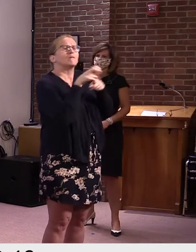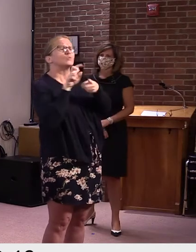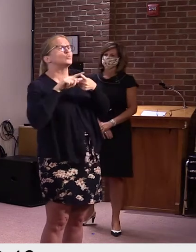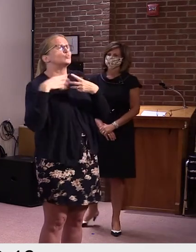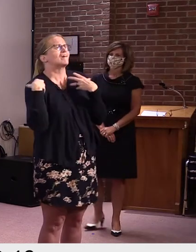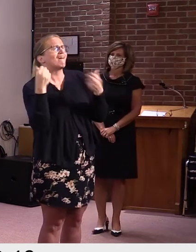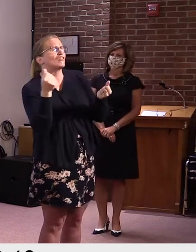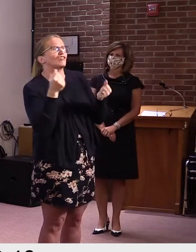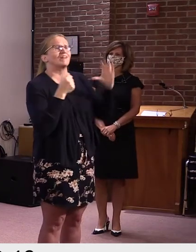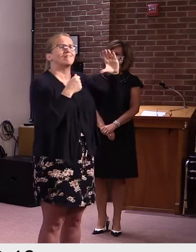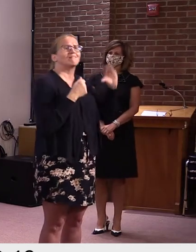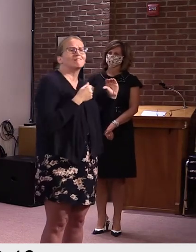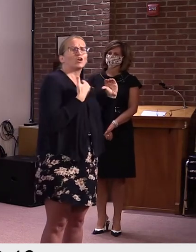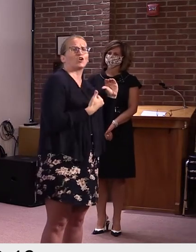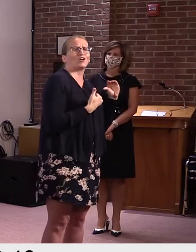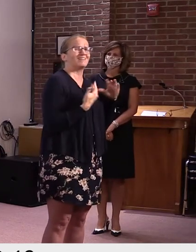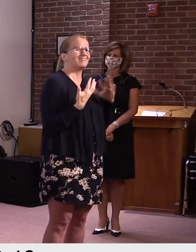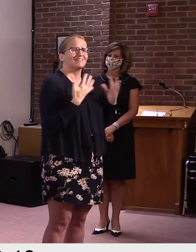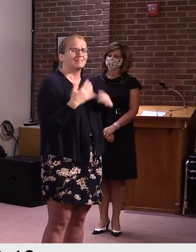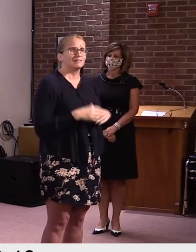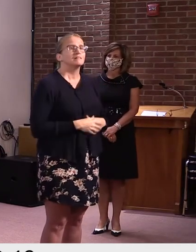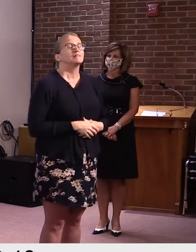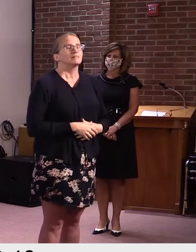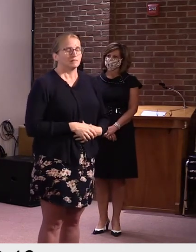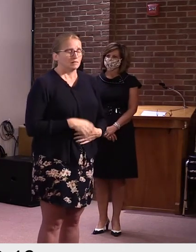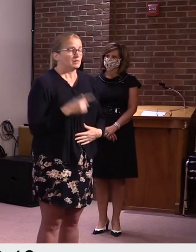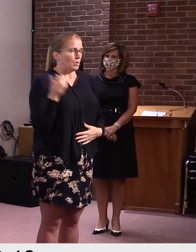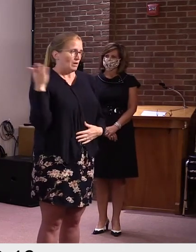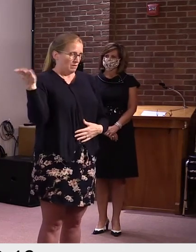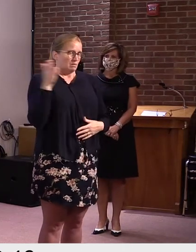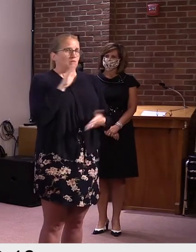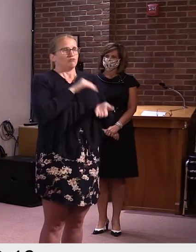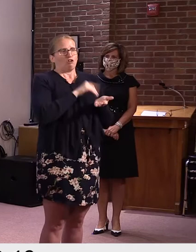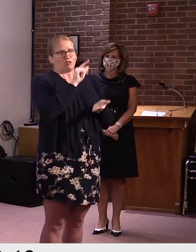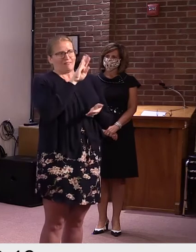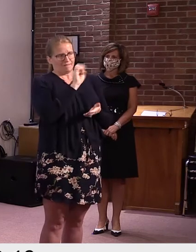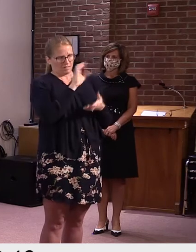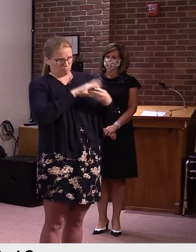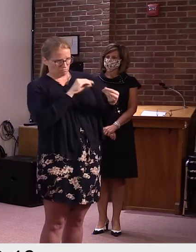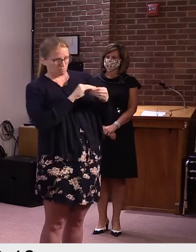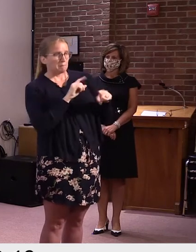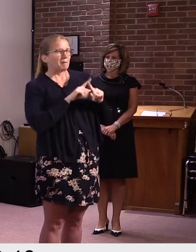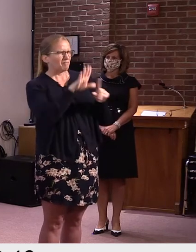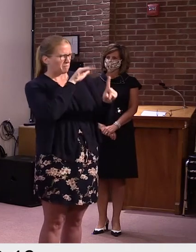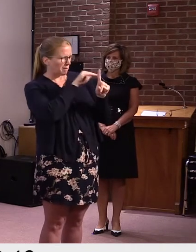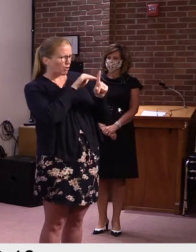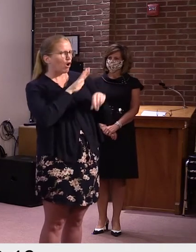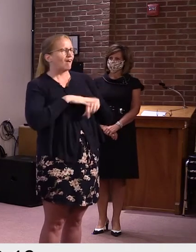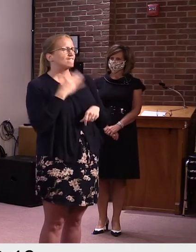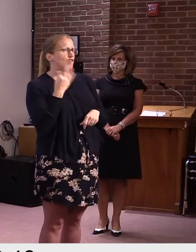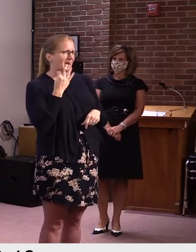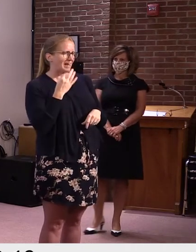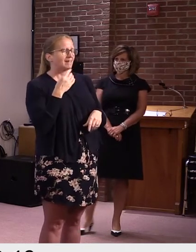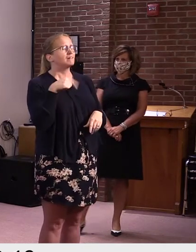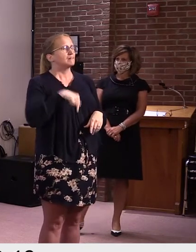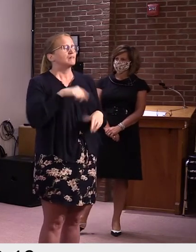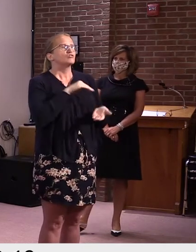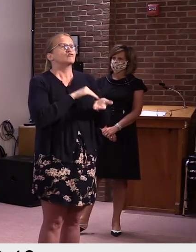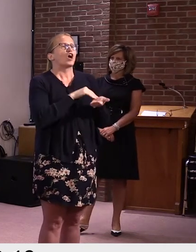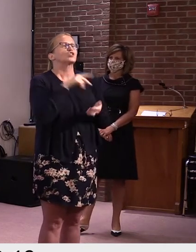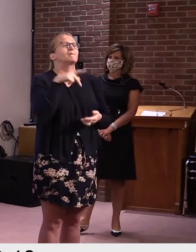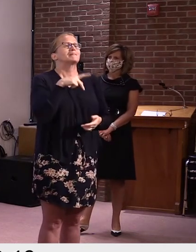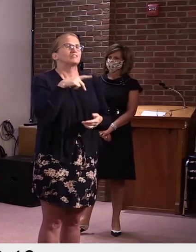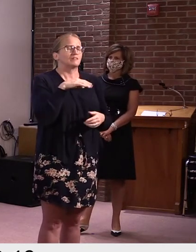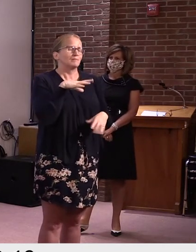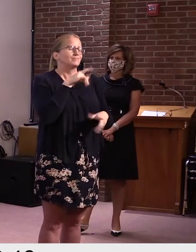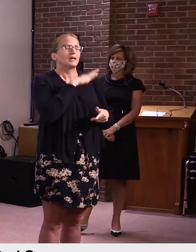and I would just remind everyone that on Fridays we'll have Commissioner Pichek on, who will do some more modeling, and some of those questions might be